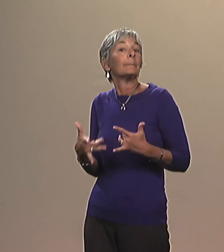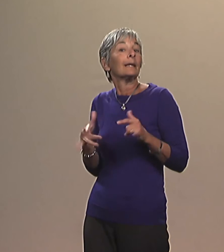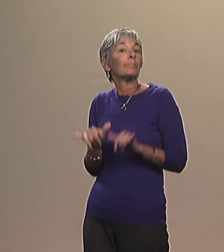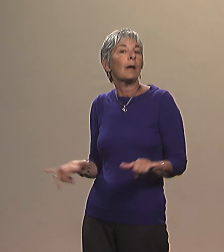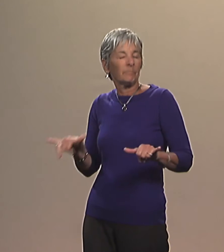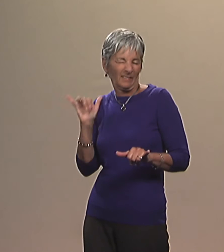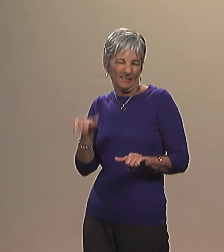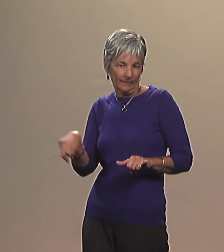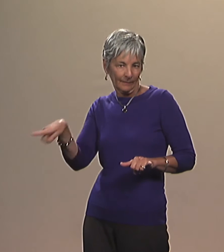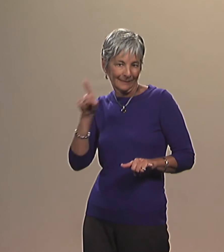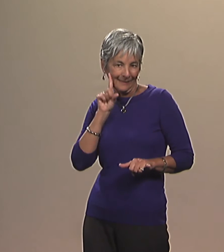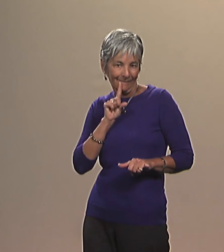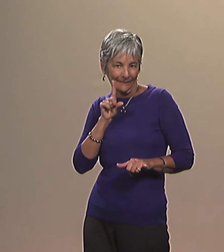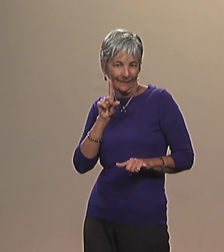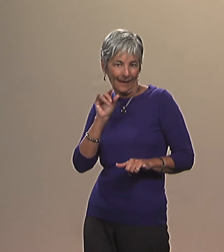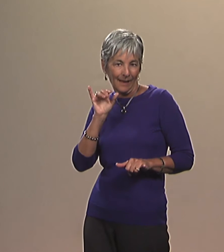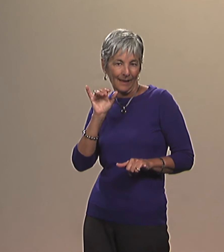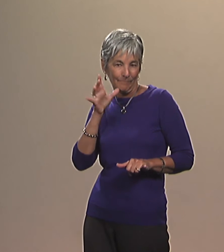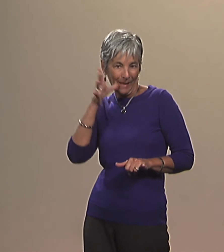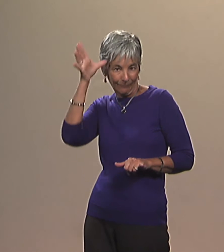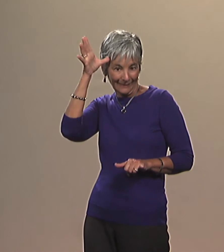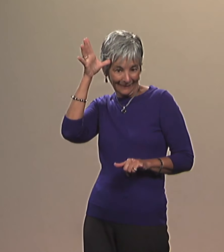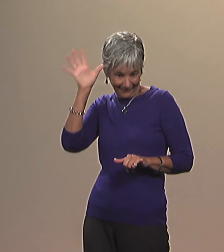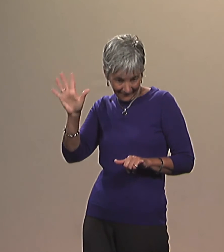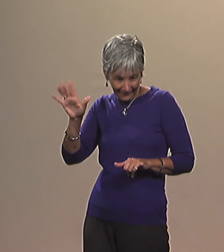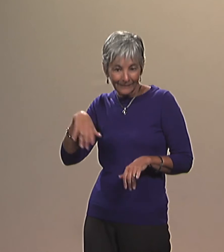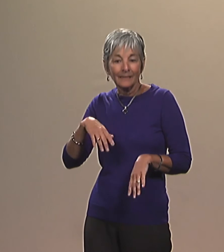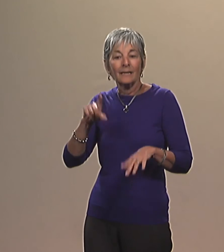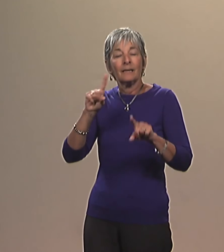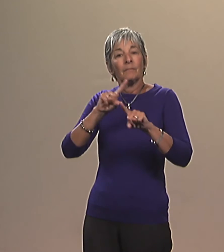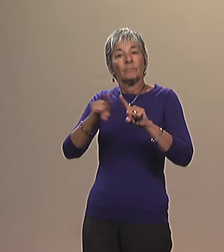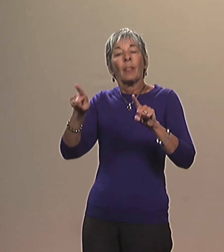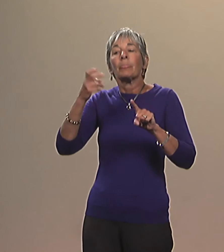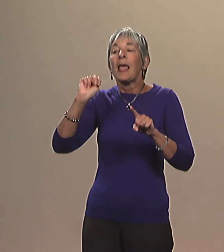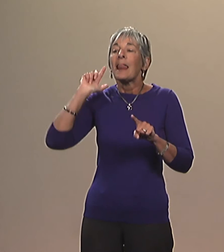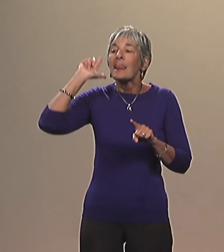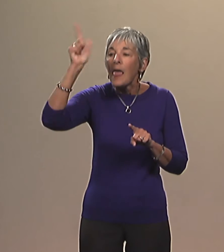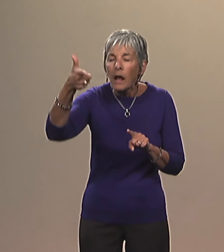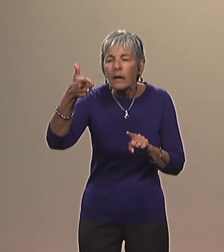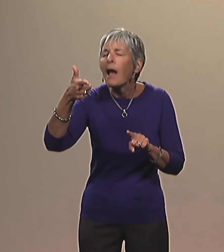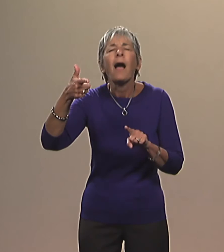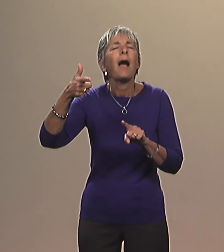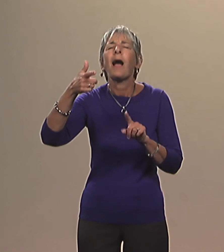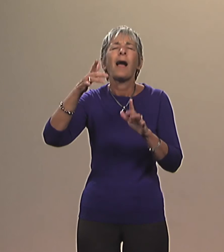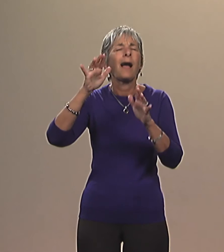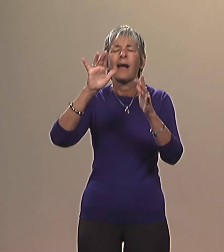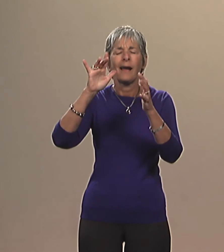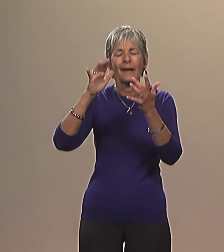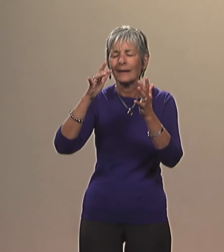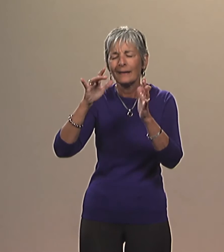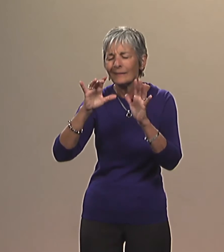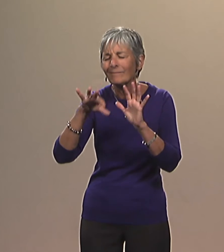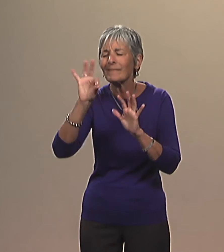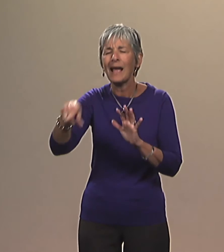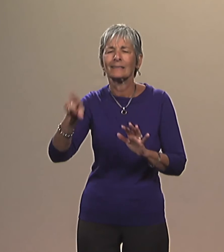That 3% were typically those who had deaf parents. The others were found to be deaf later on, and the average